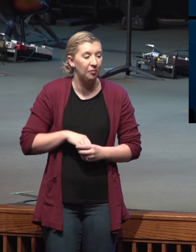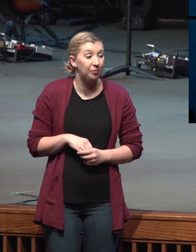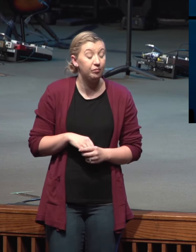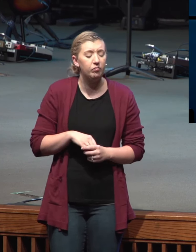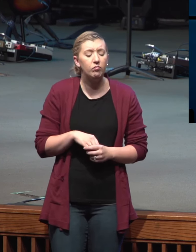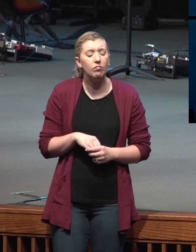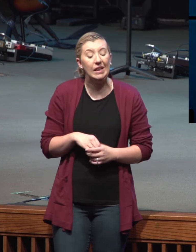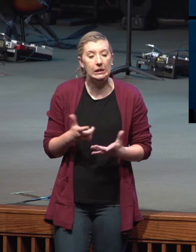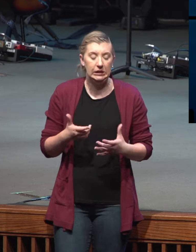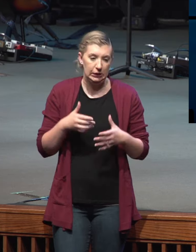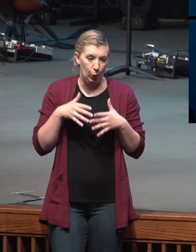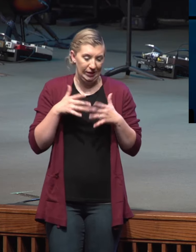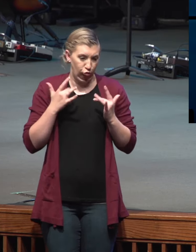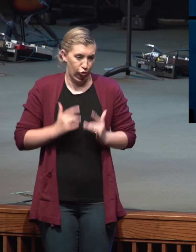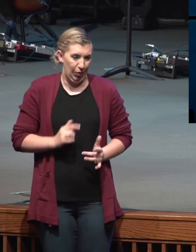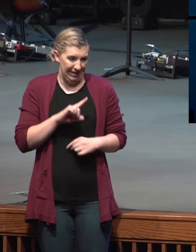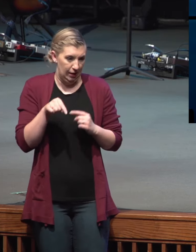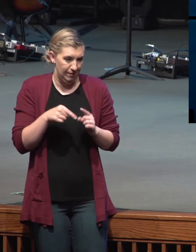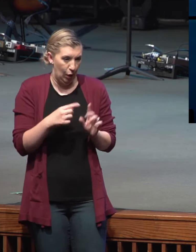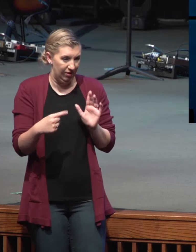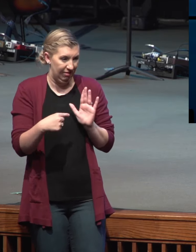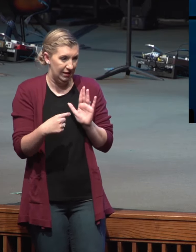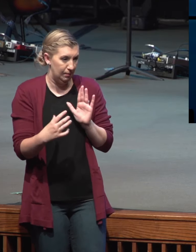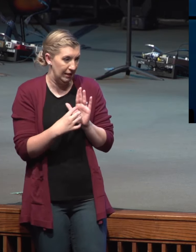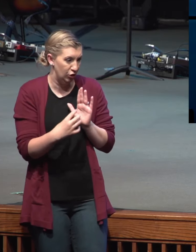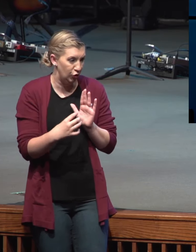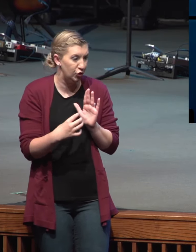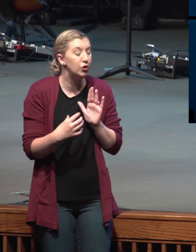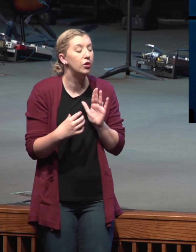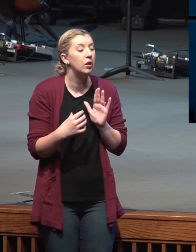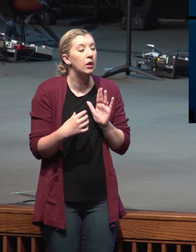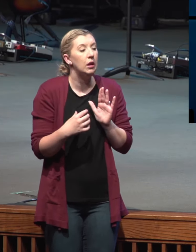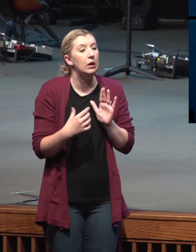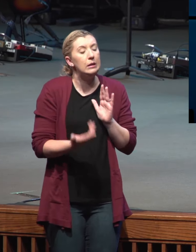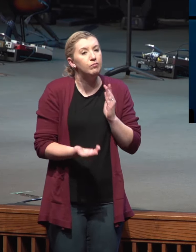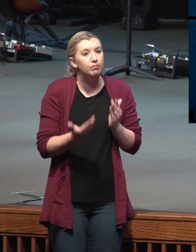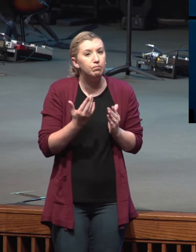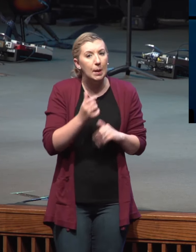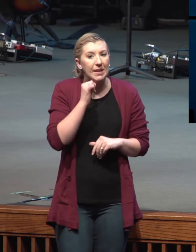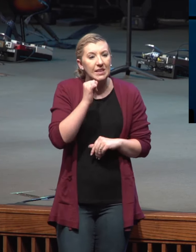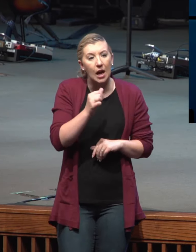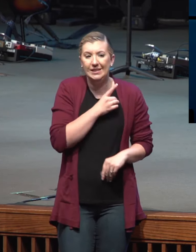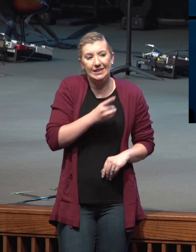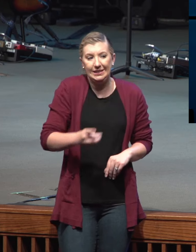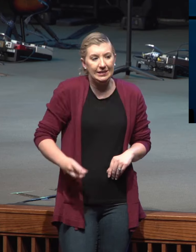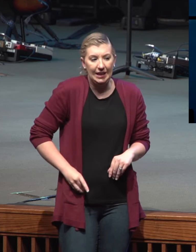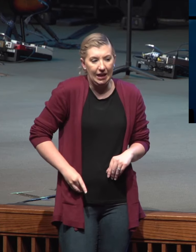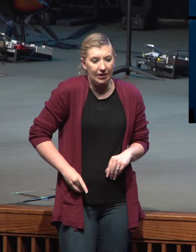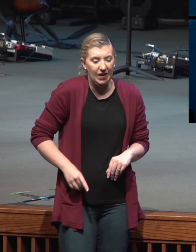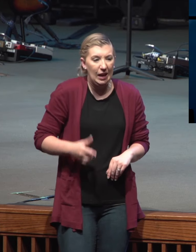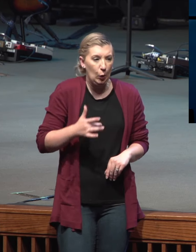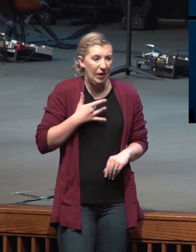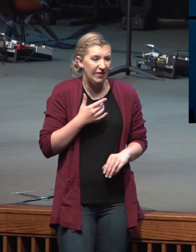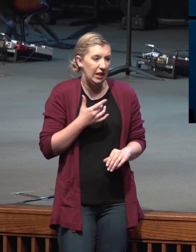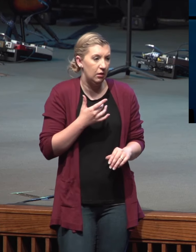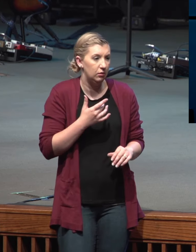Now, what is depressing about our passage is that it may not be David we have most in common